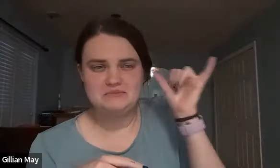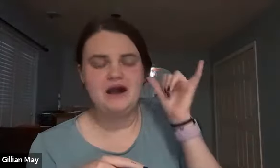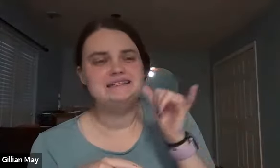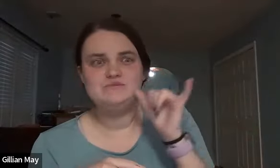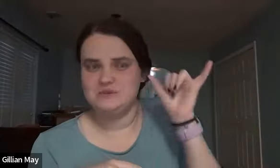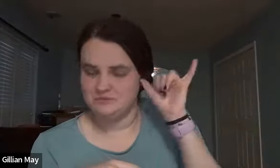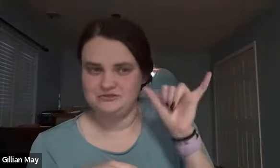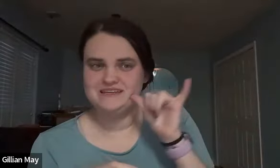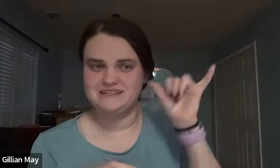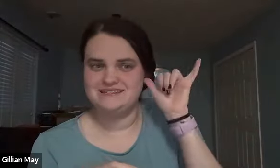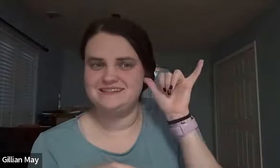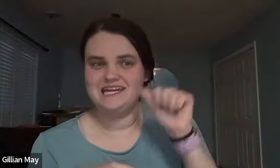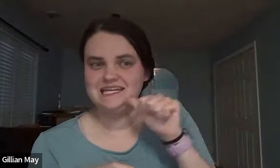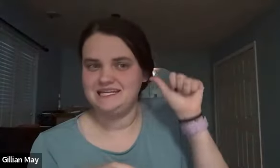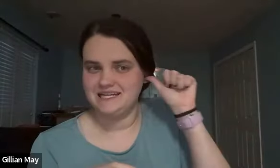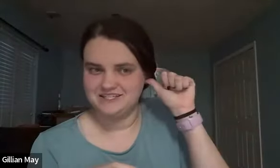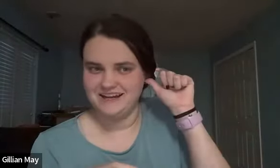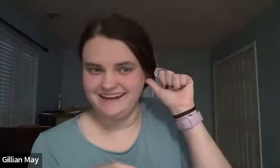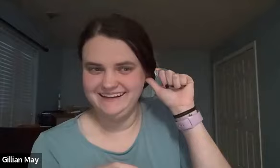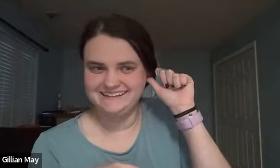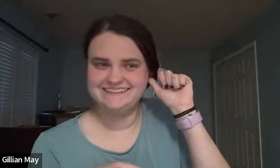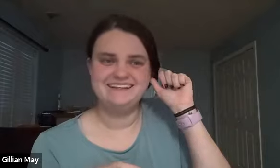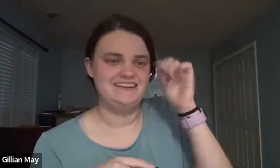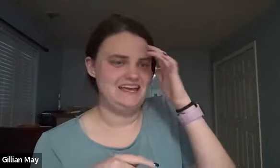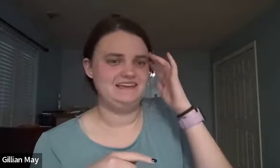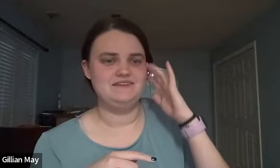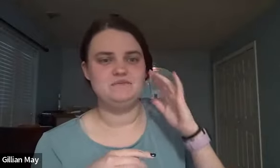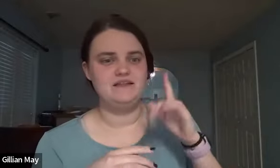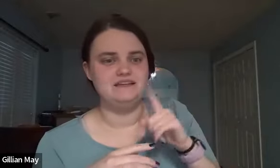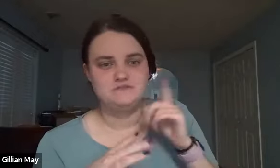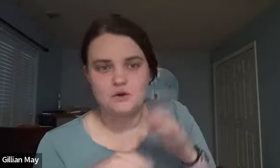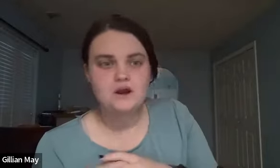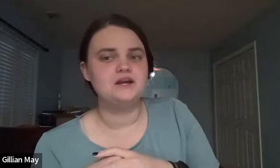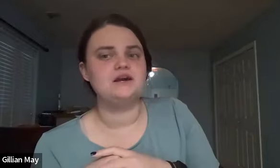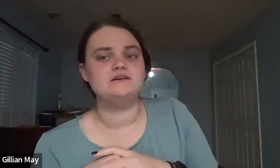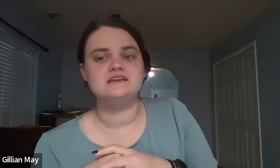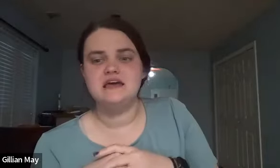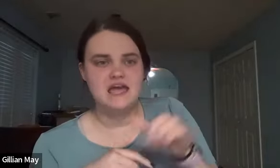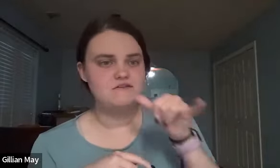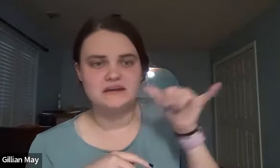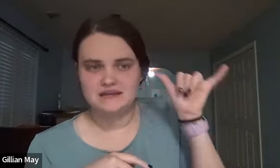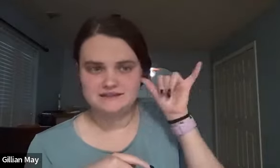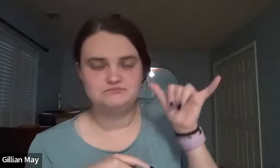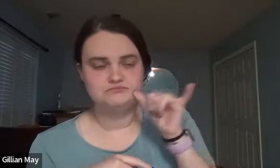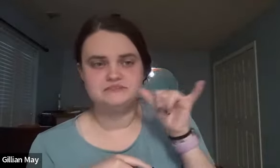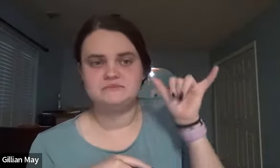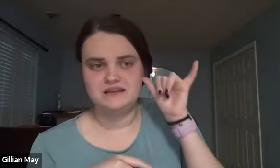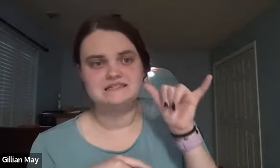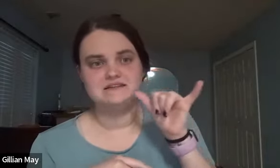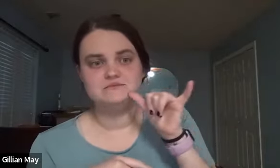I see more people do this than yesterday. Like even my deaf coworkers, everybody, typically I see this